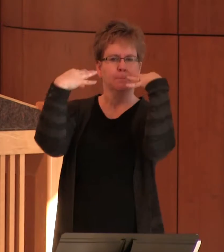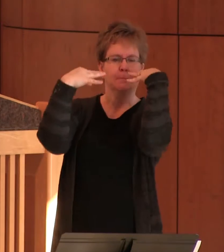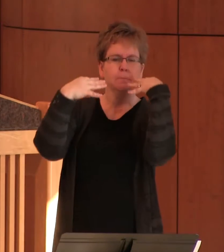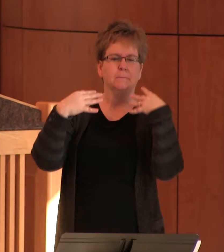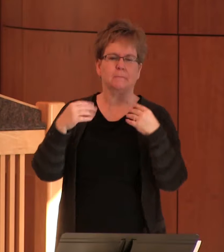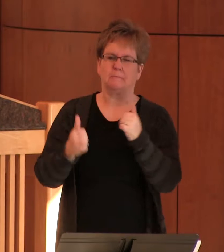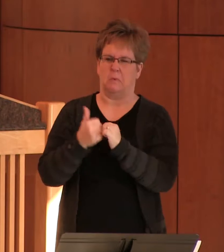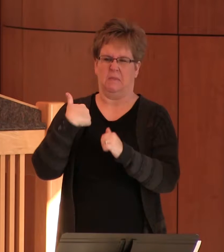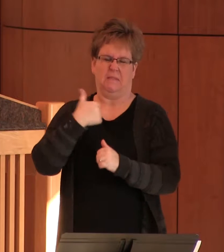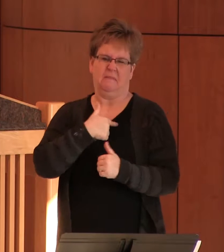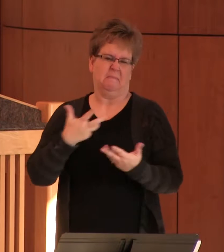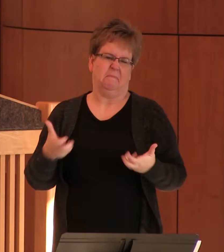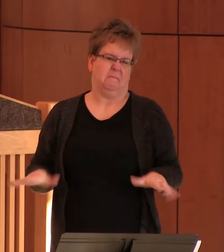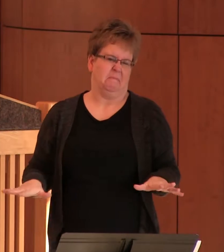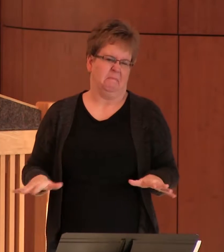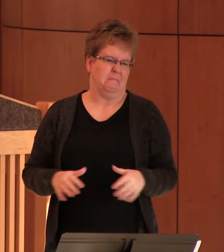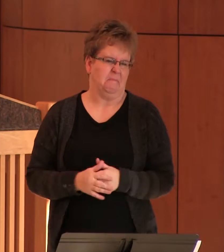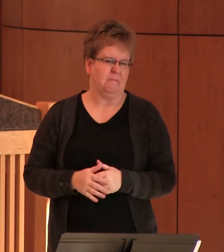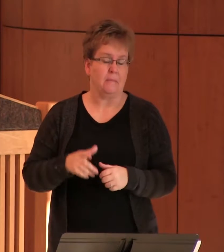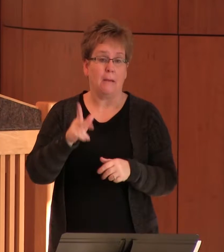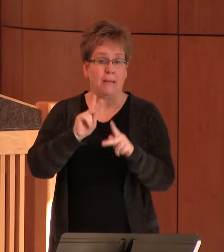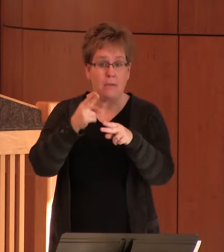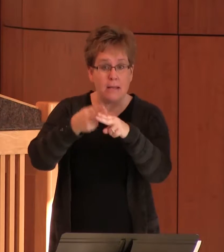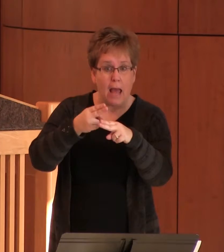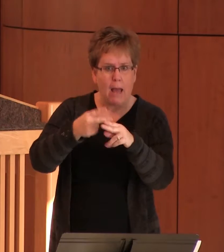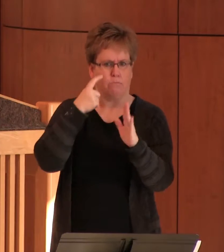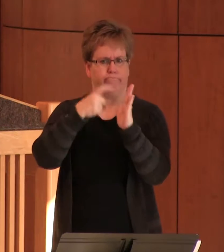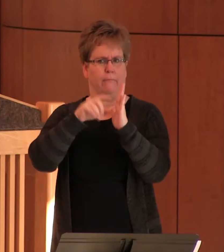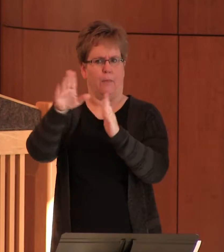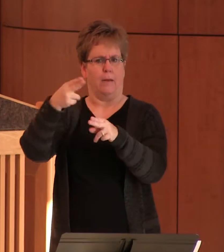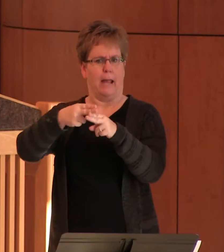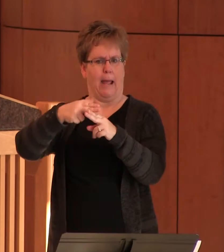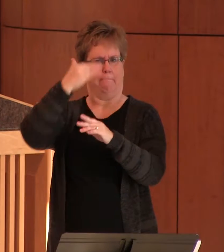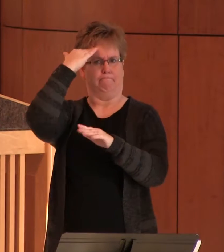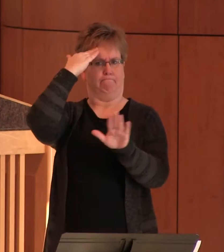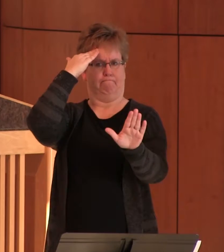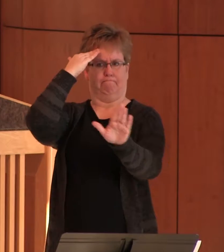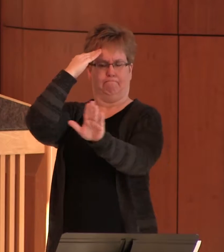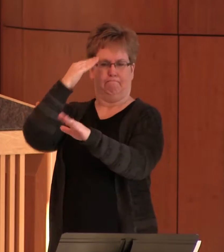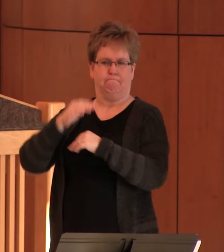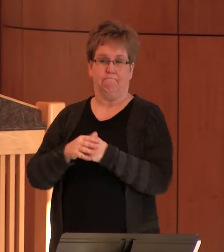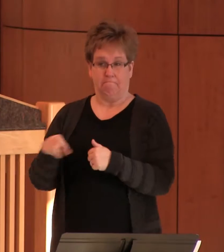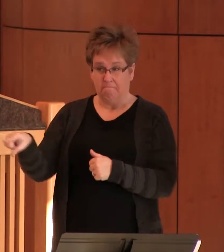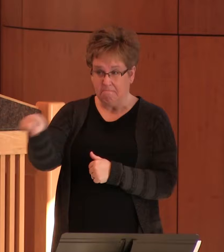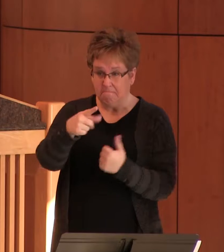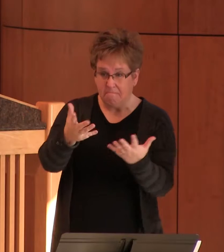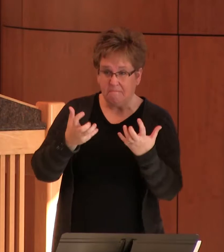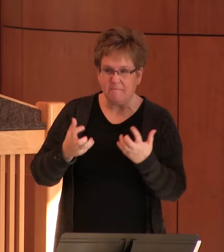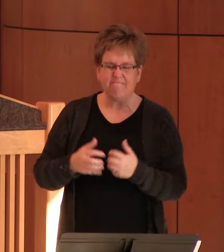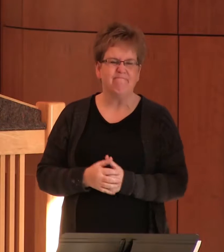show, a name that everyone recognizes. Maybe not so much.